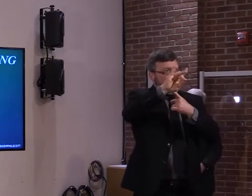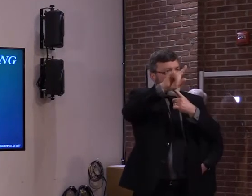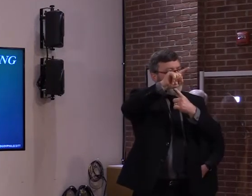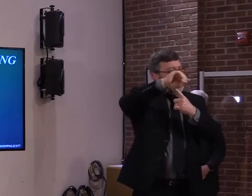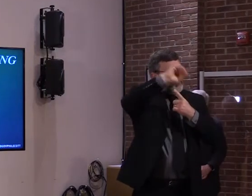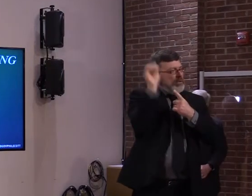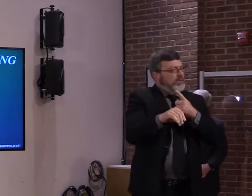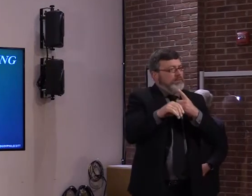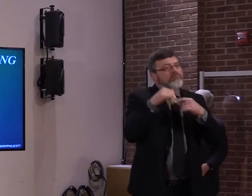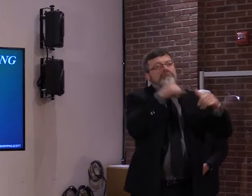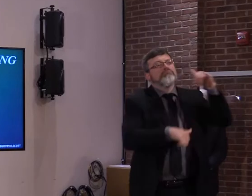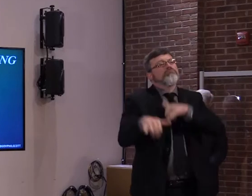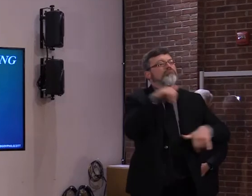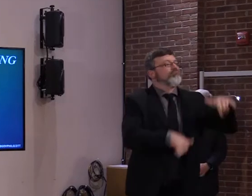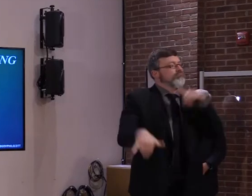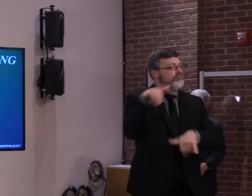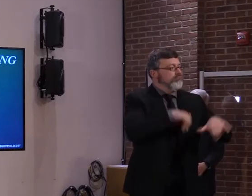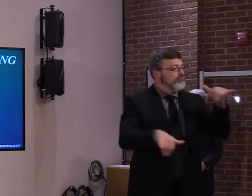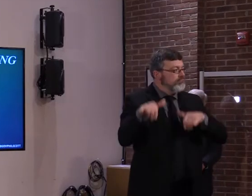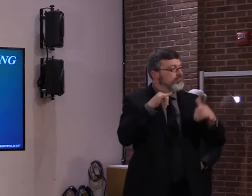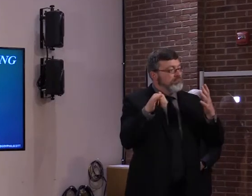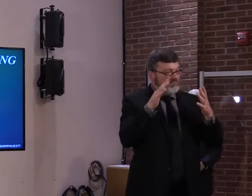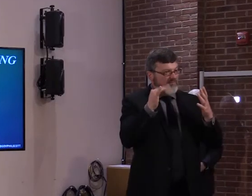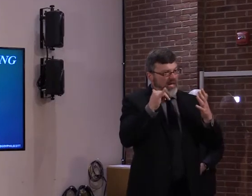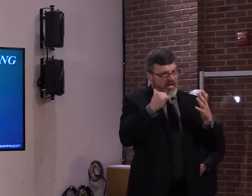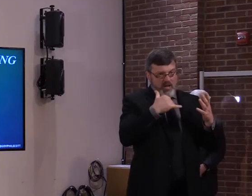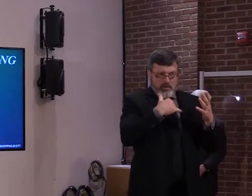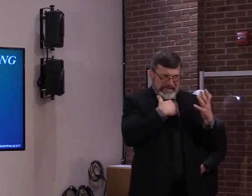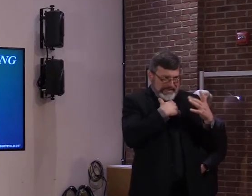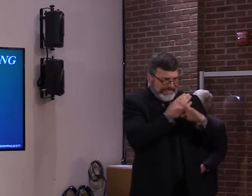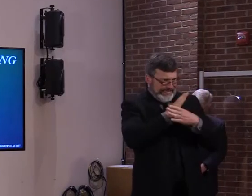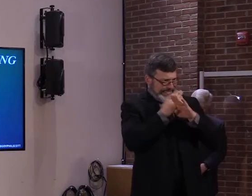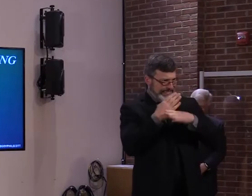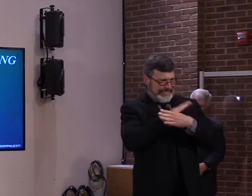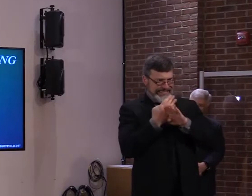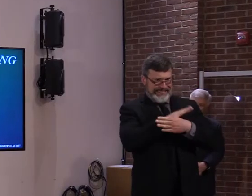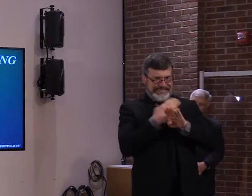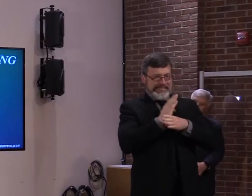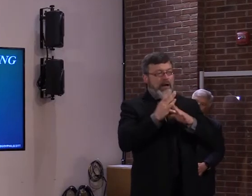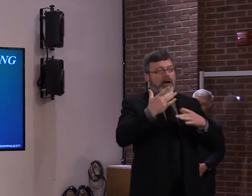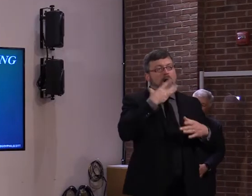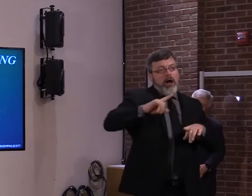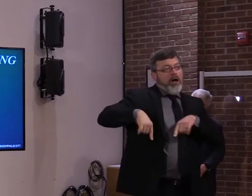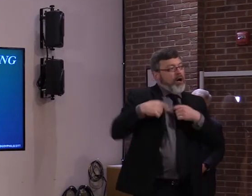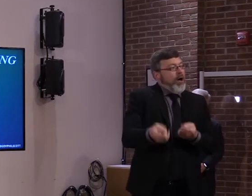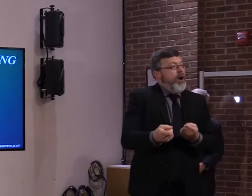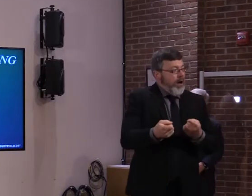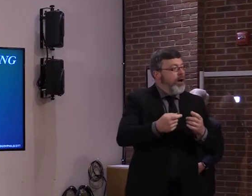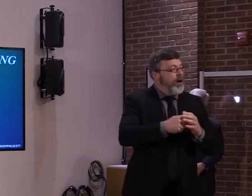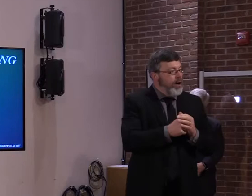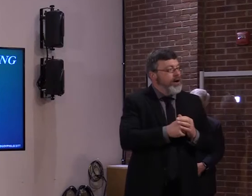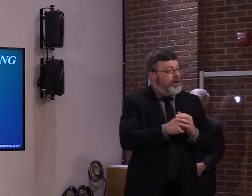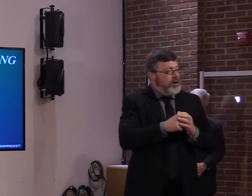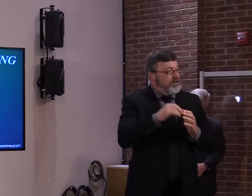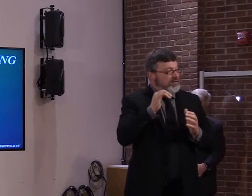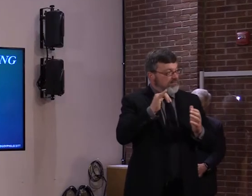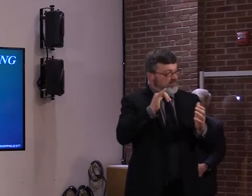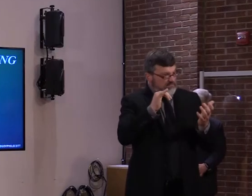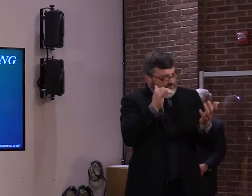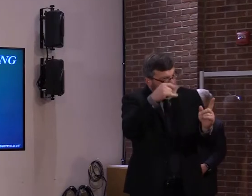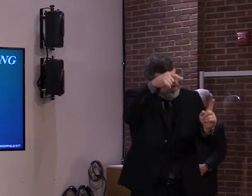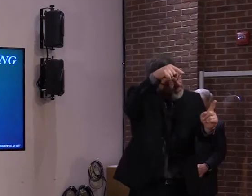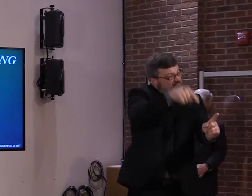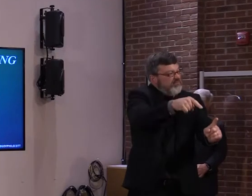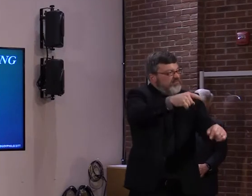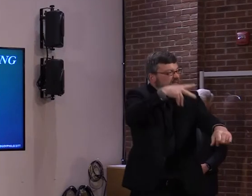variants. Because of our state's high vaccination rate, we will be largely protected. But we still need as many Vermonters